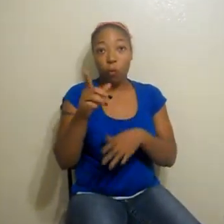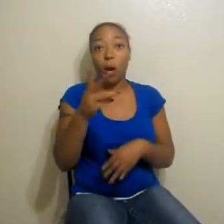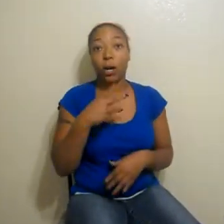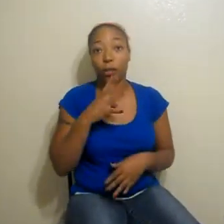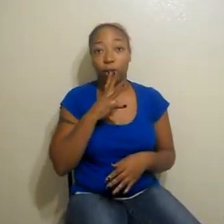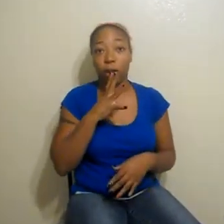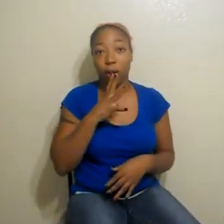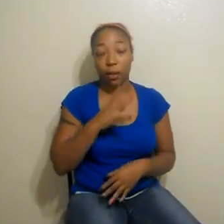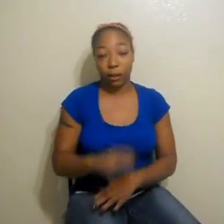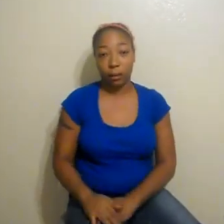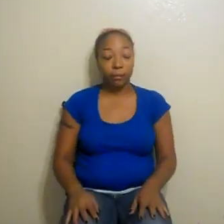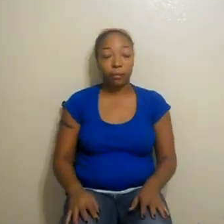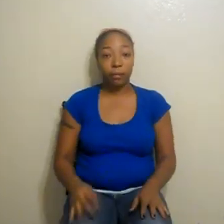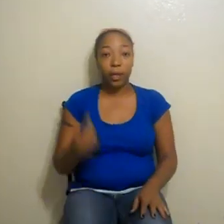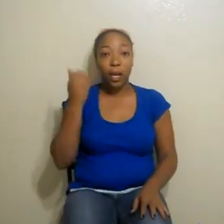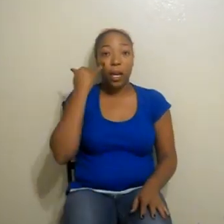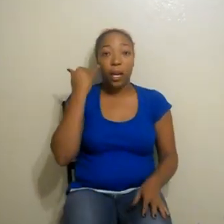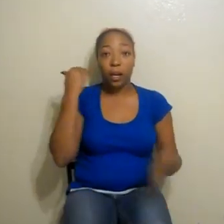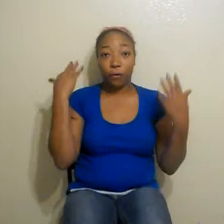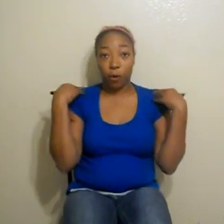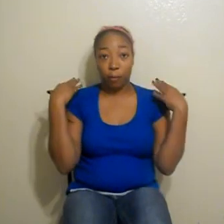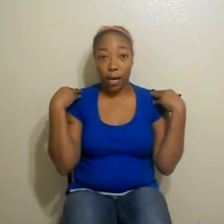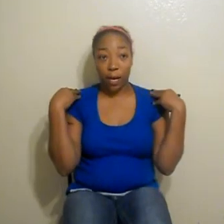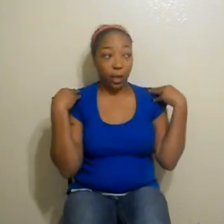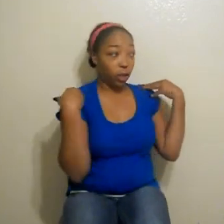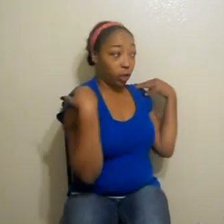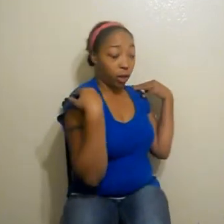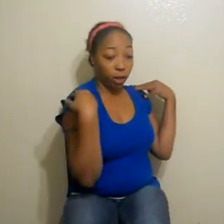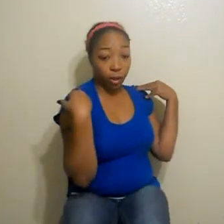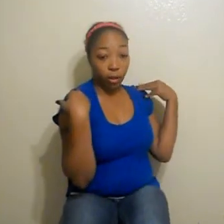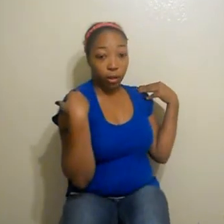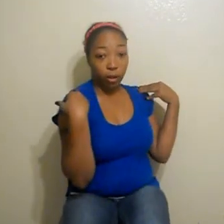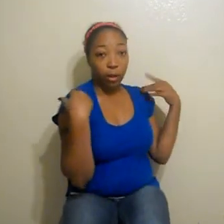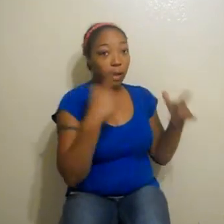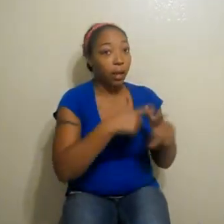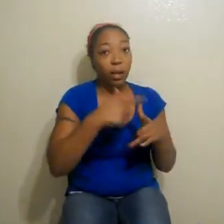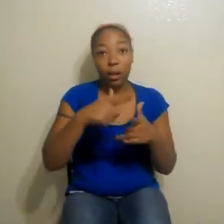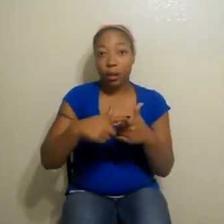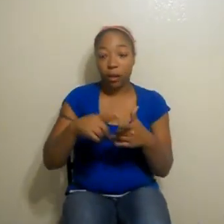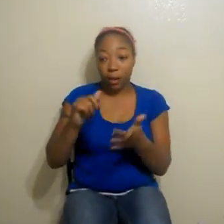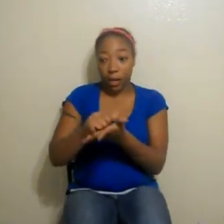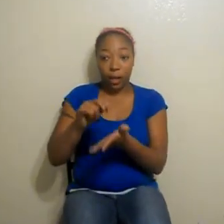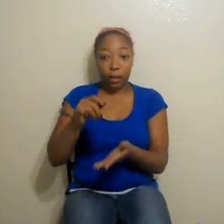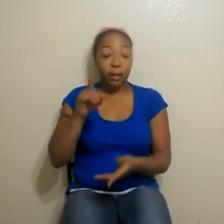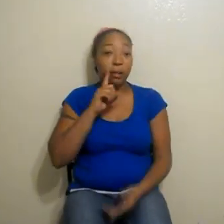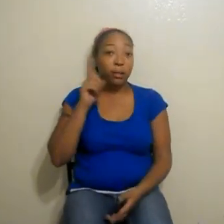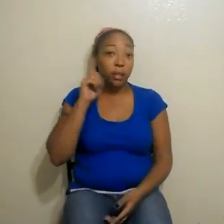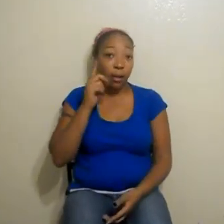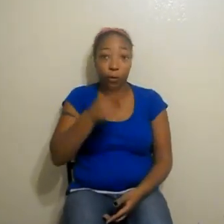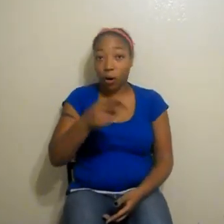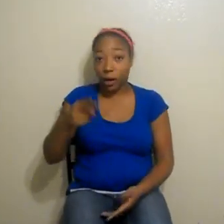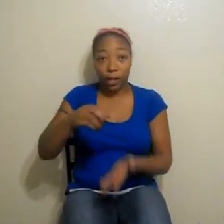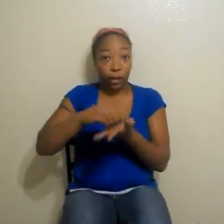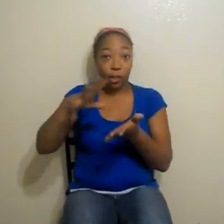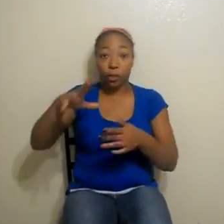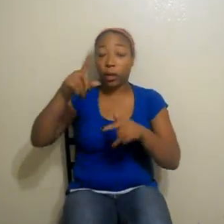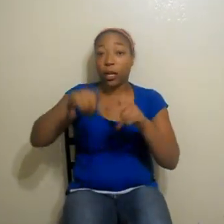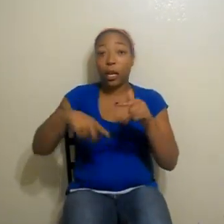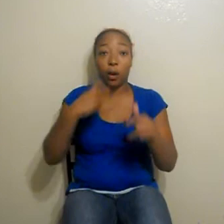while you're talking. If your back is turned, then that deaf or hard of hearing student can't read